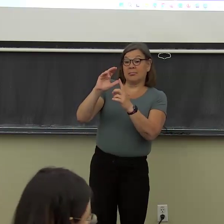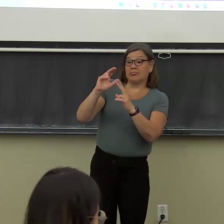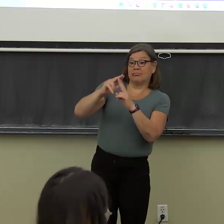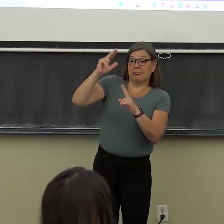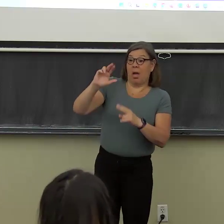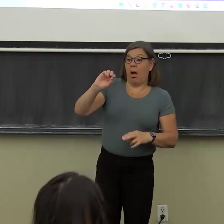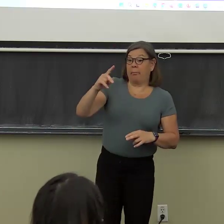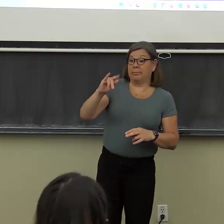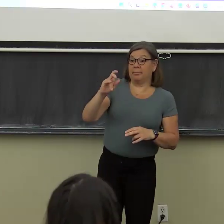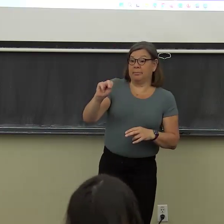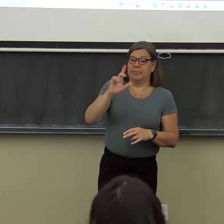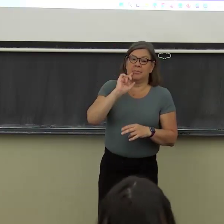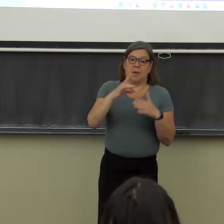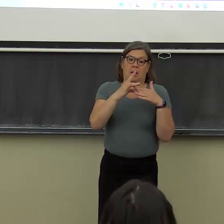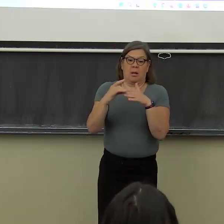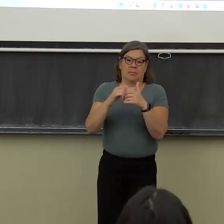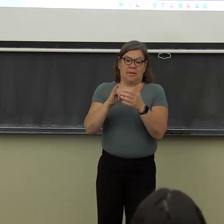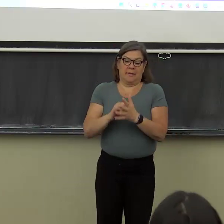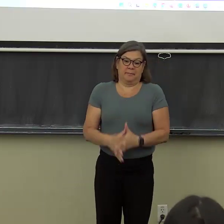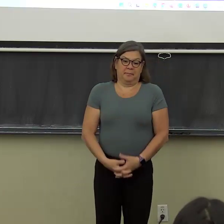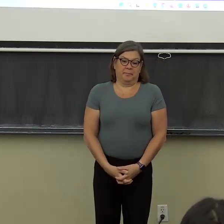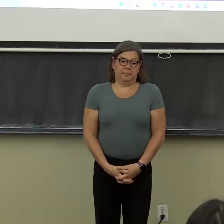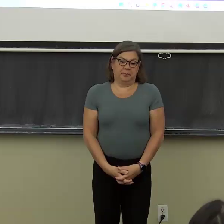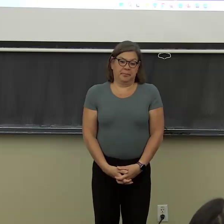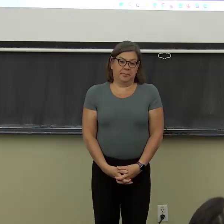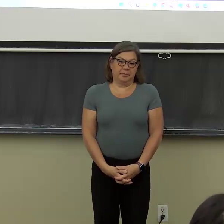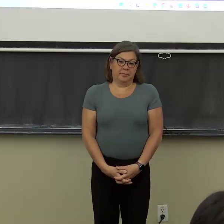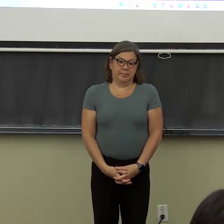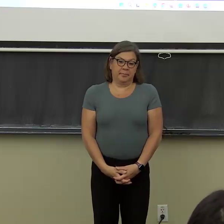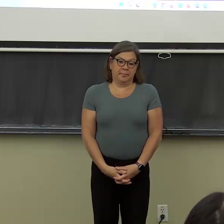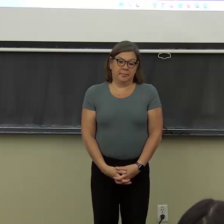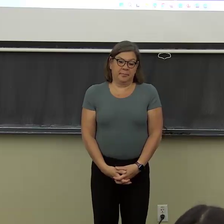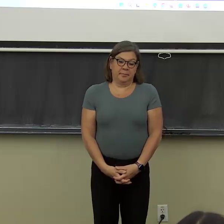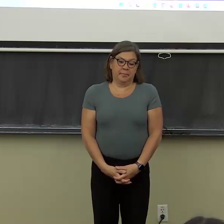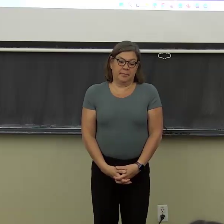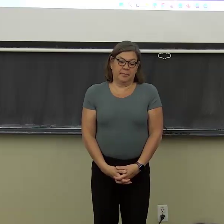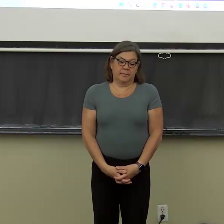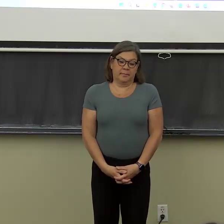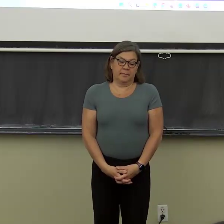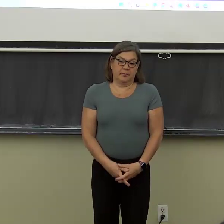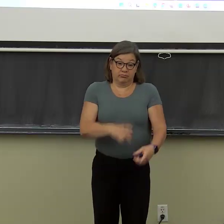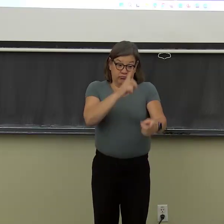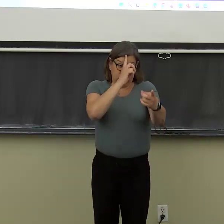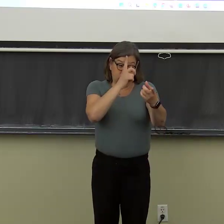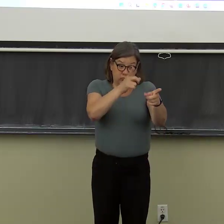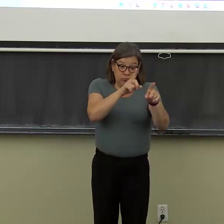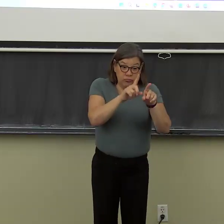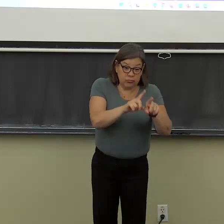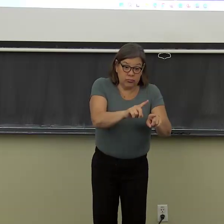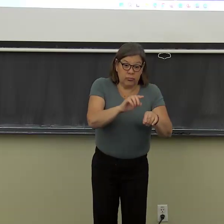right? So to some extent, when you I completely agree with you, but I think the point that